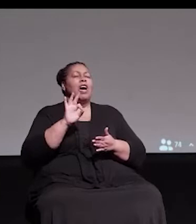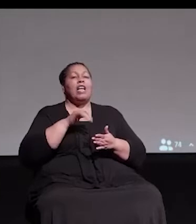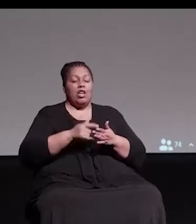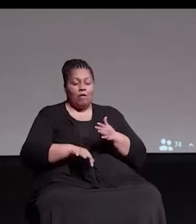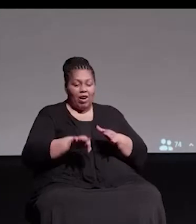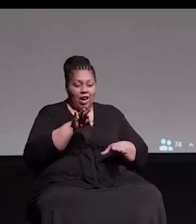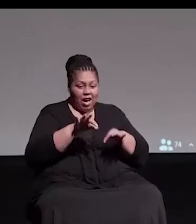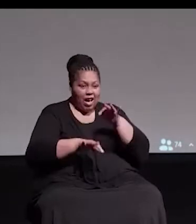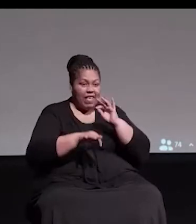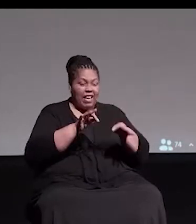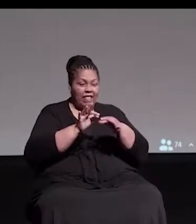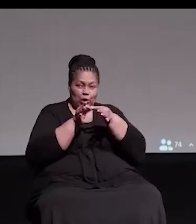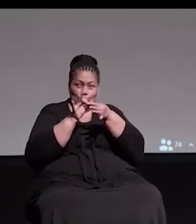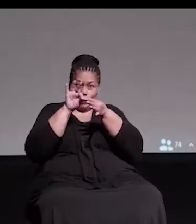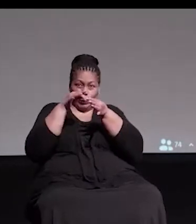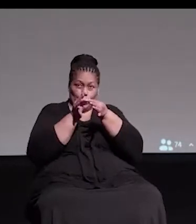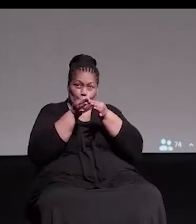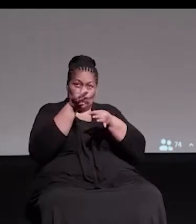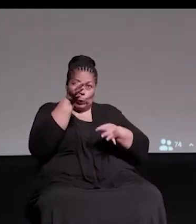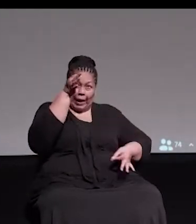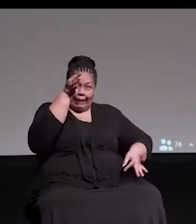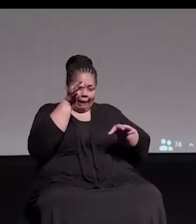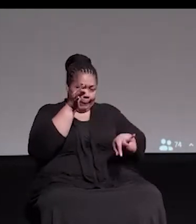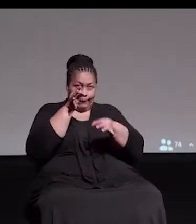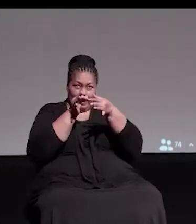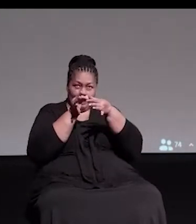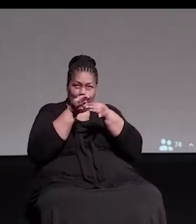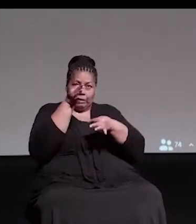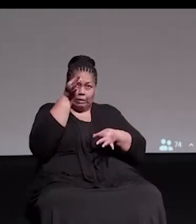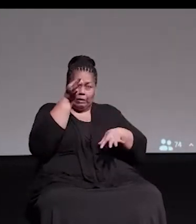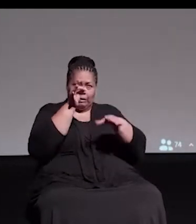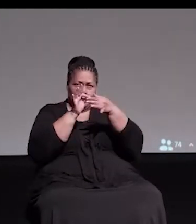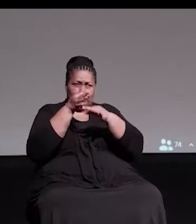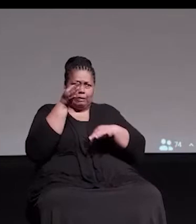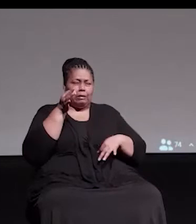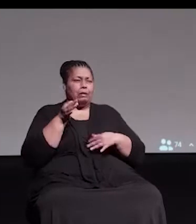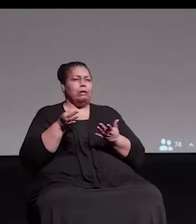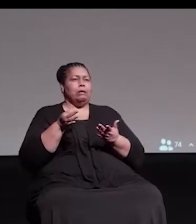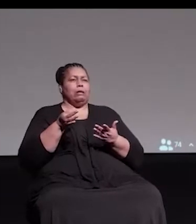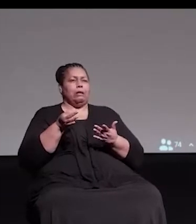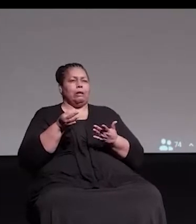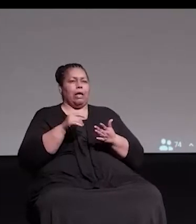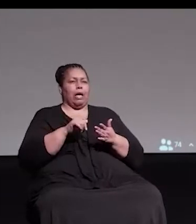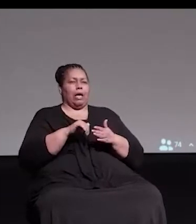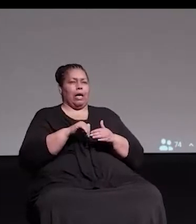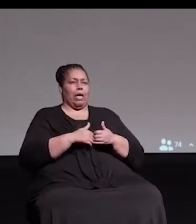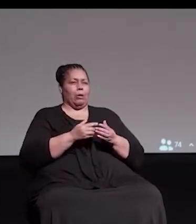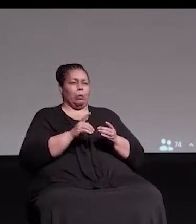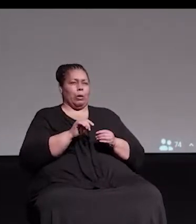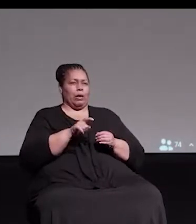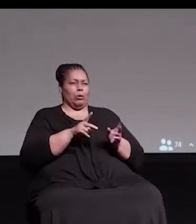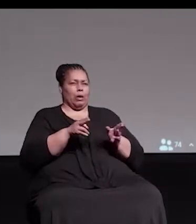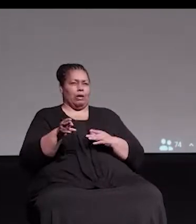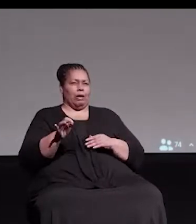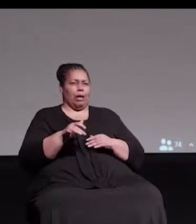in a necklace, right? Decide what comes first, how much you need to know at this point, how many pearls go in